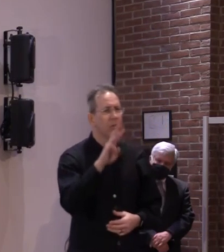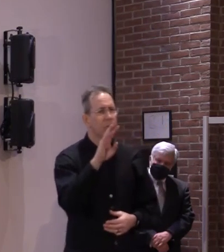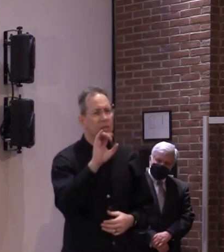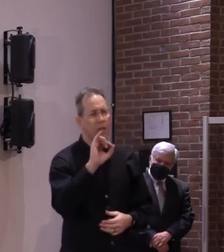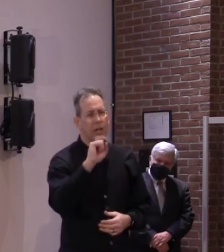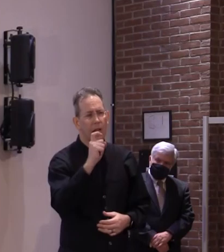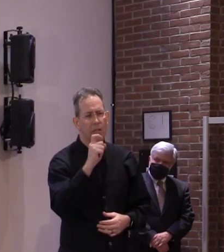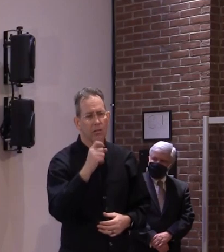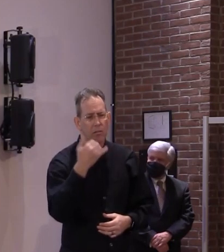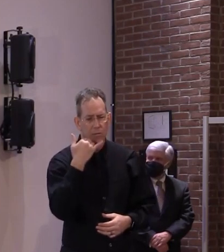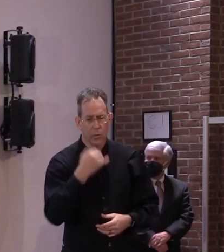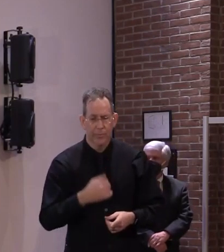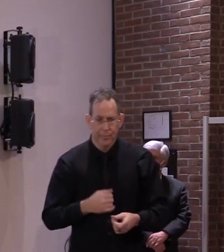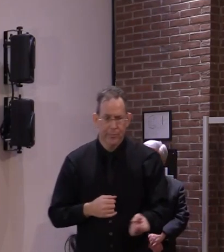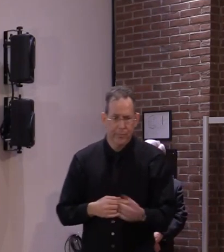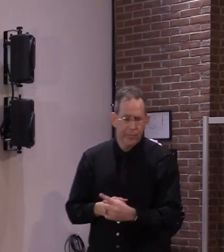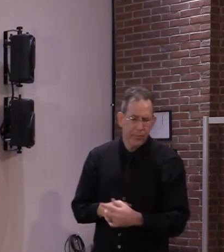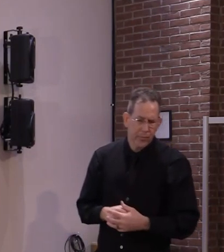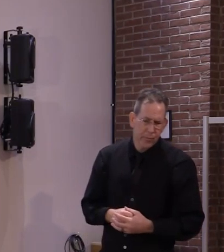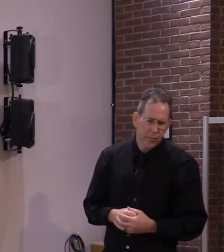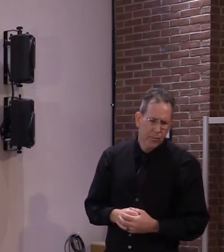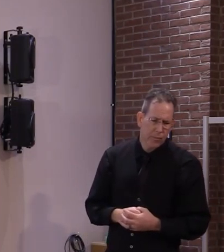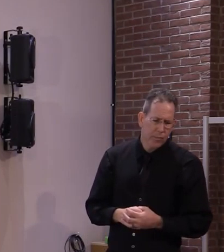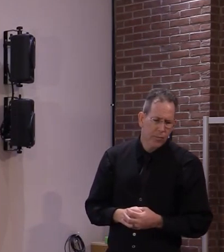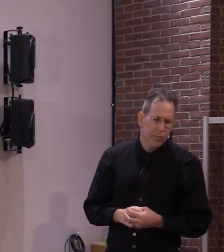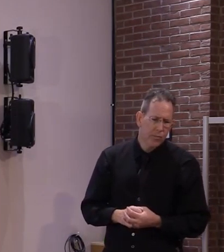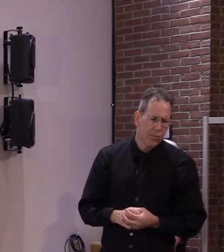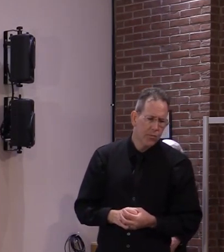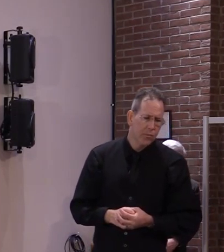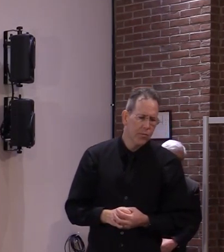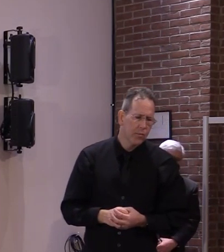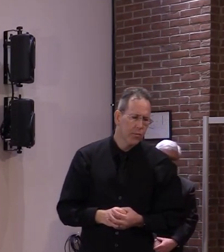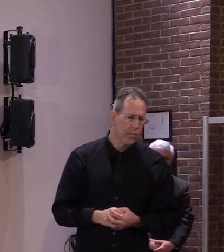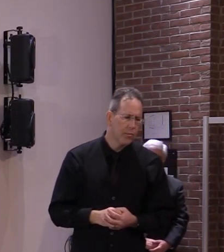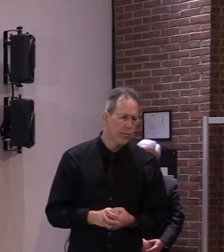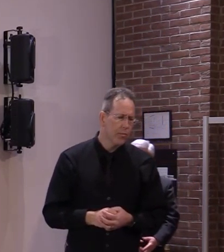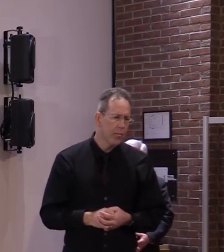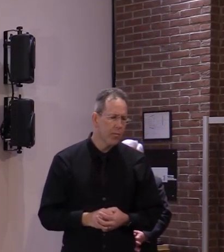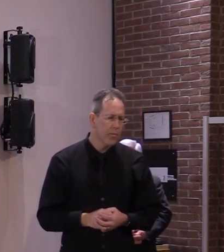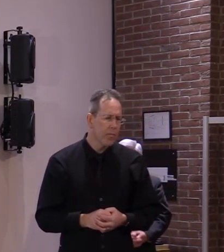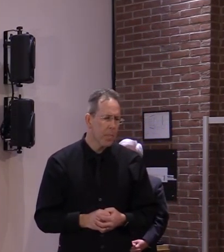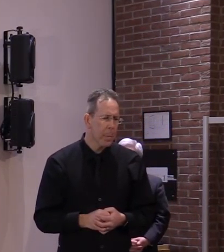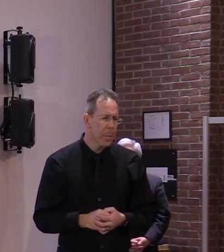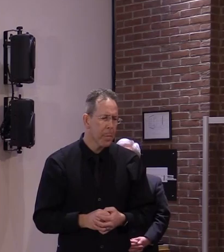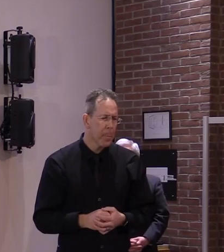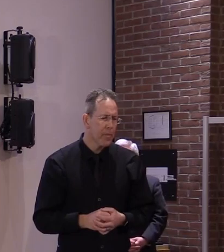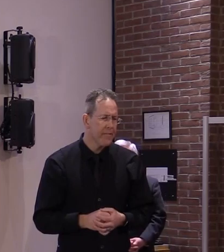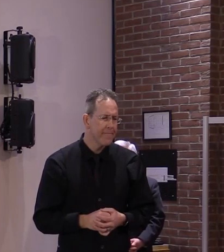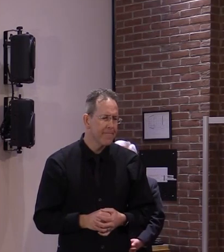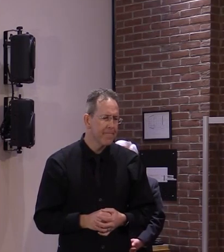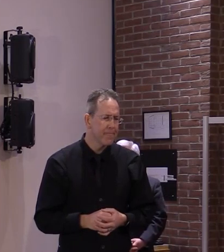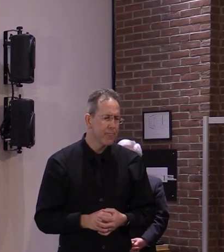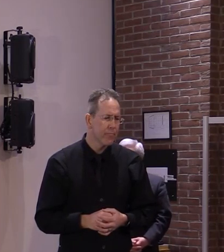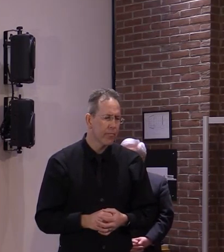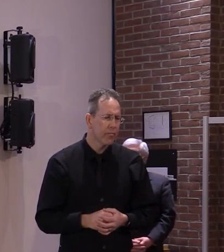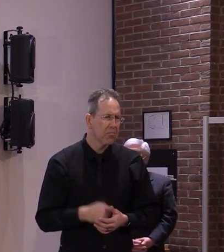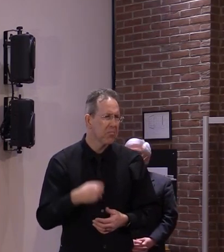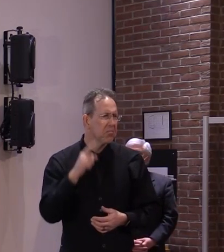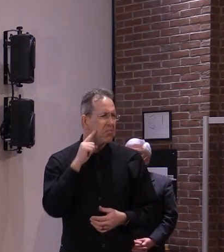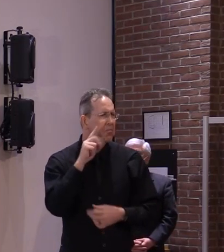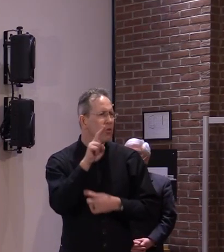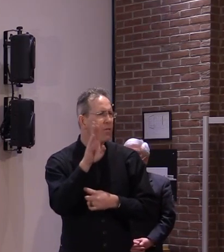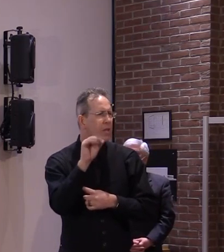on UVM's campus are in quarantine right now after being potentially exposed to COVID. I'm wondering what percentage of the new cases in the colleges that